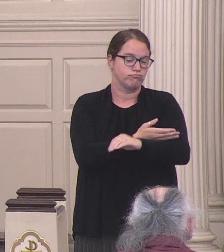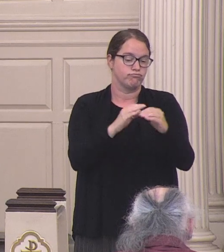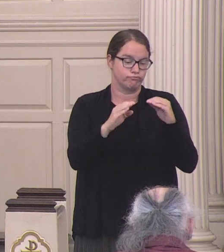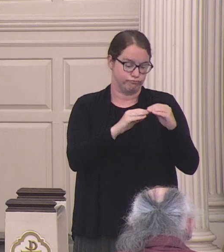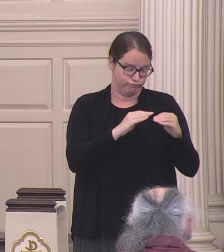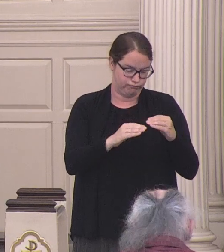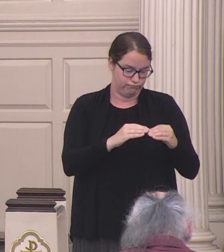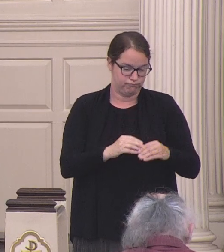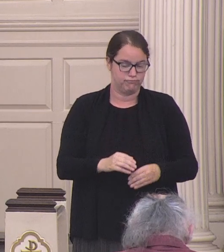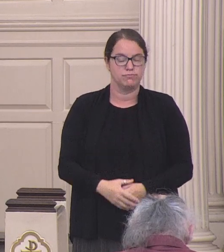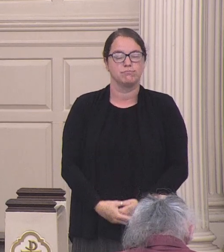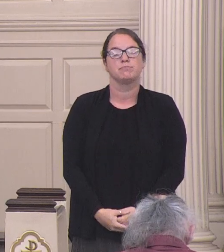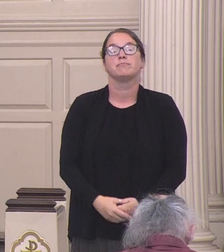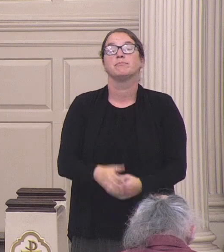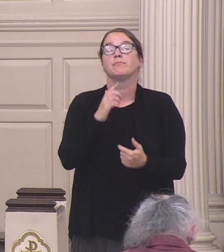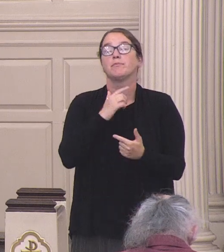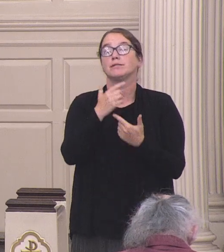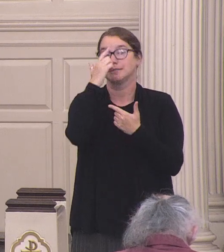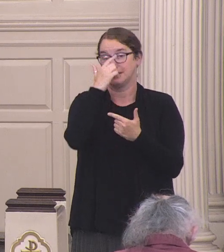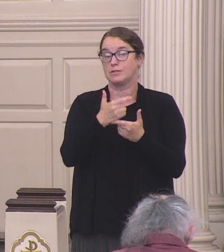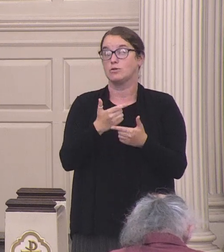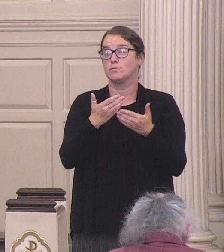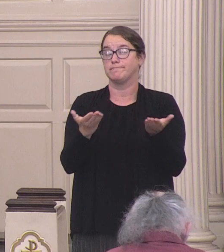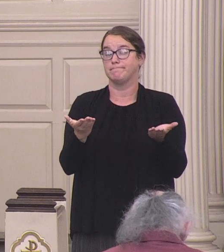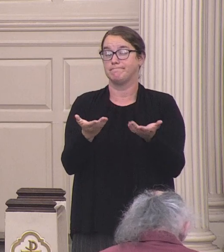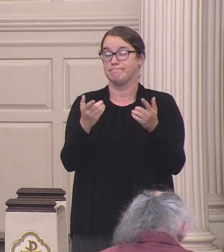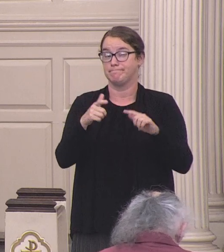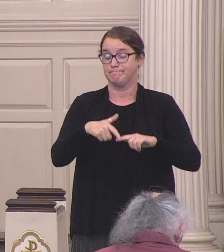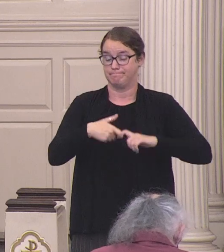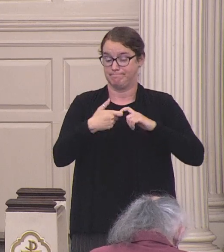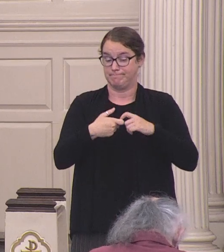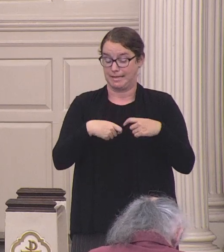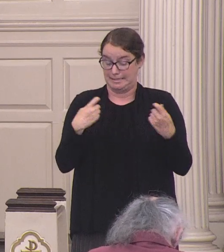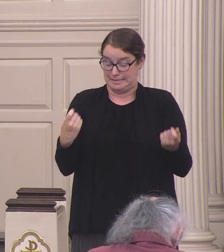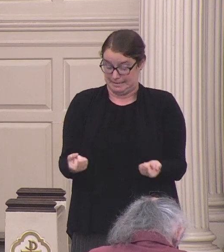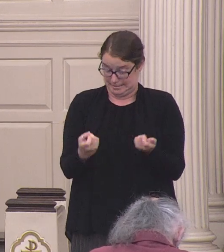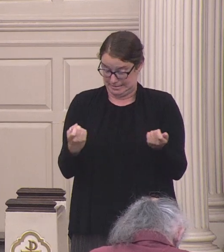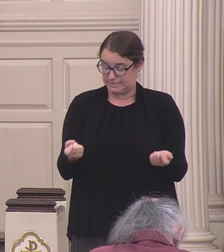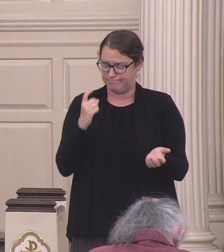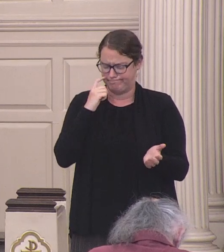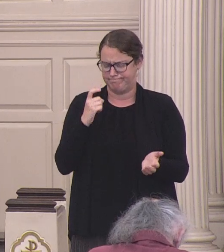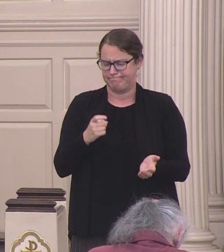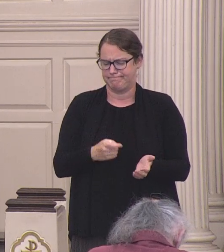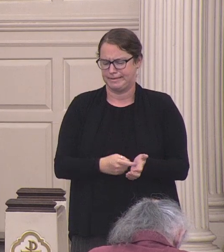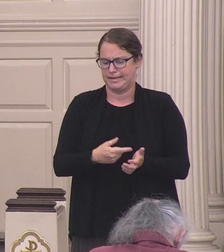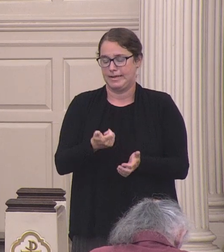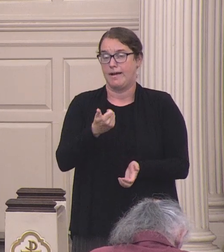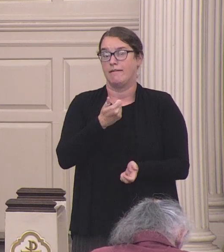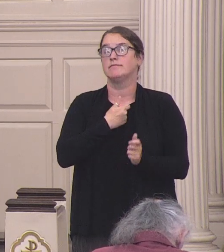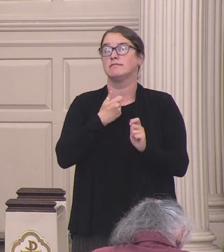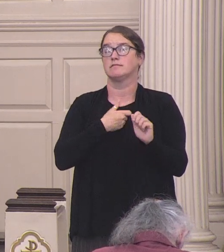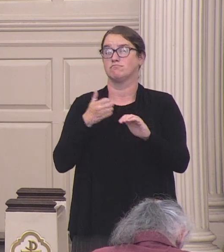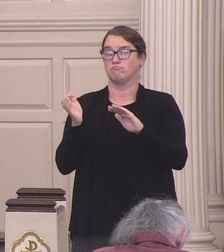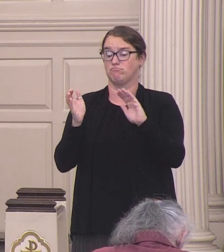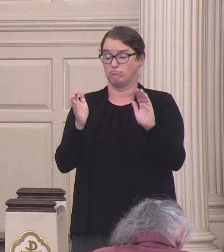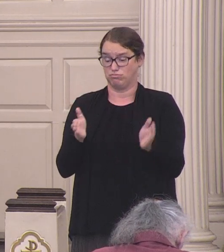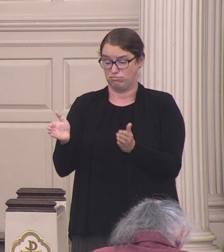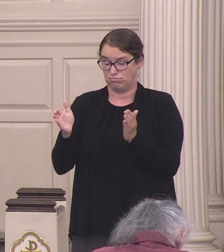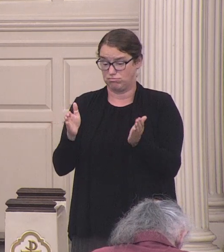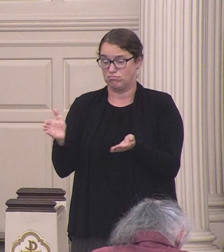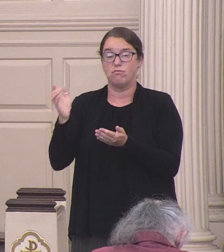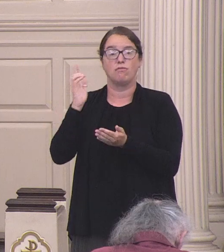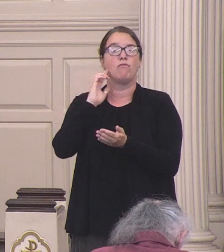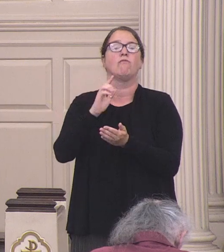My dear brothers and sisters, let us acknowledge our sins and so prepare ourselves to celebrate the